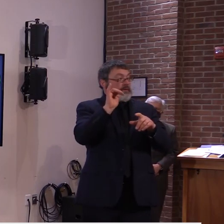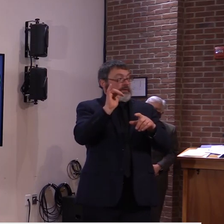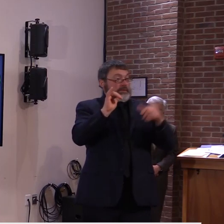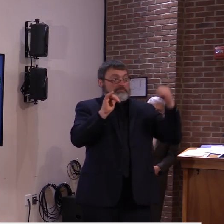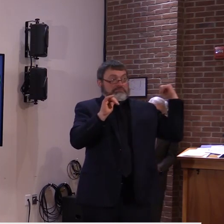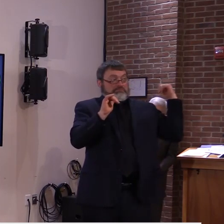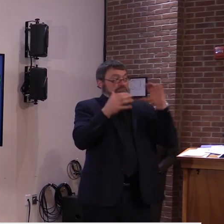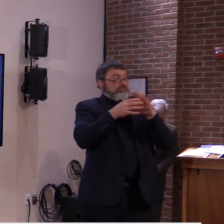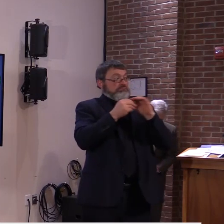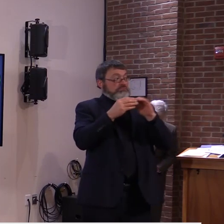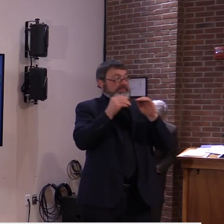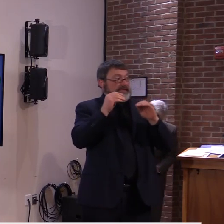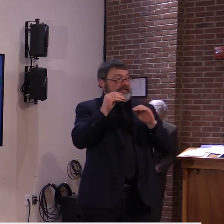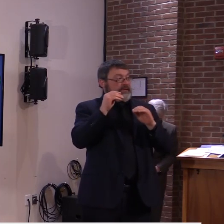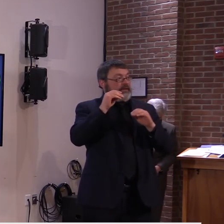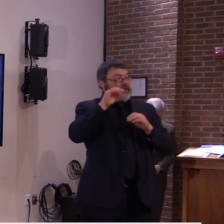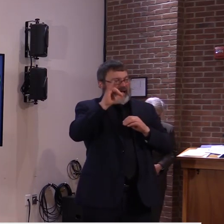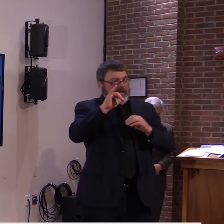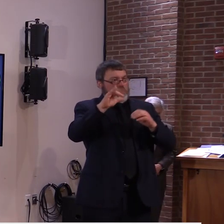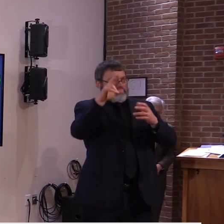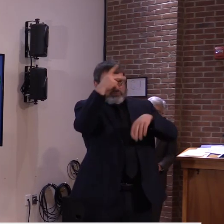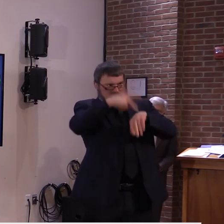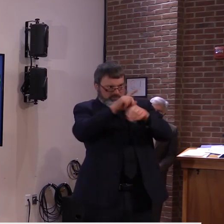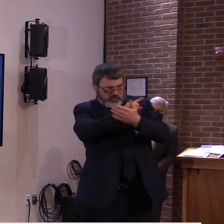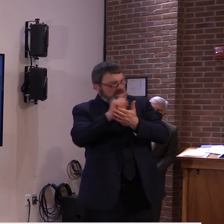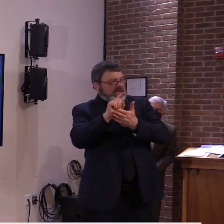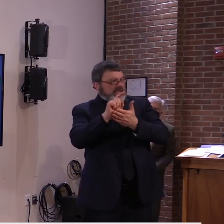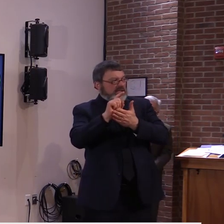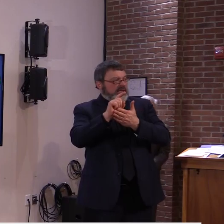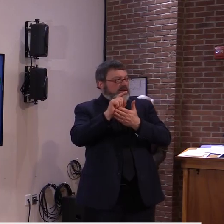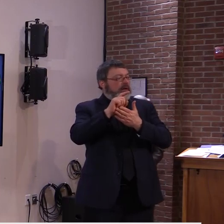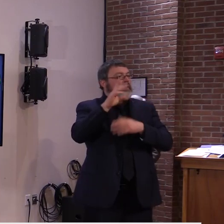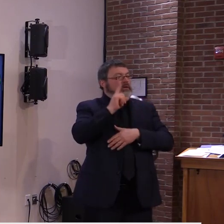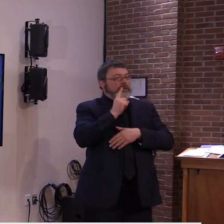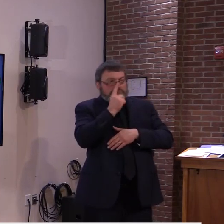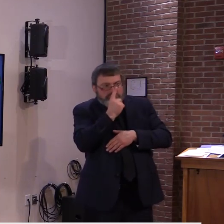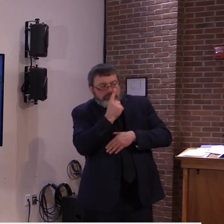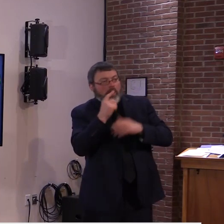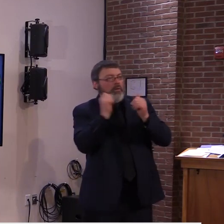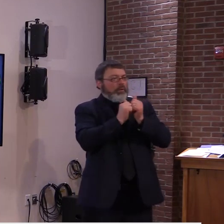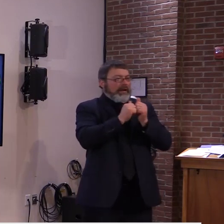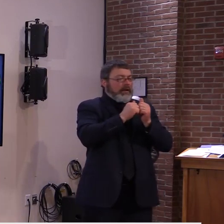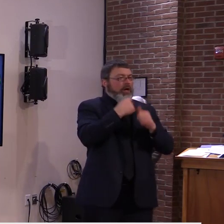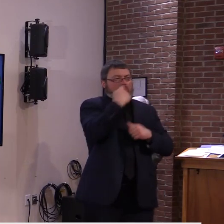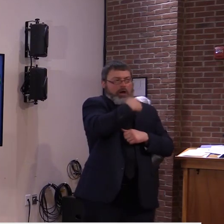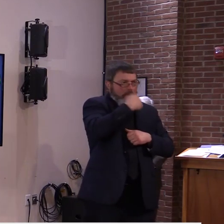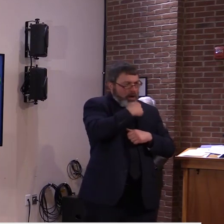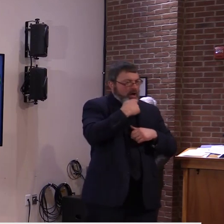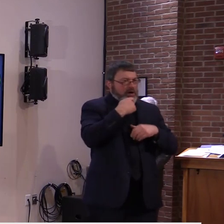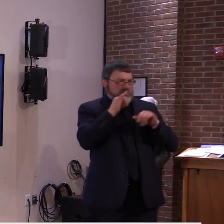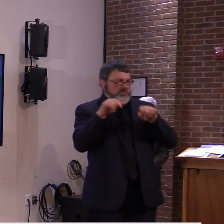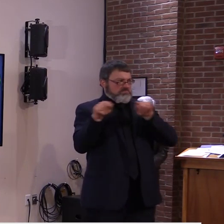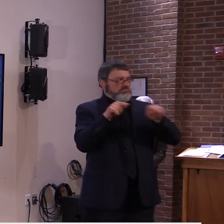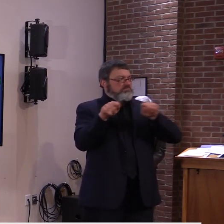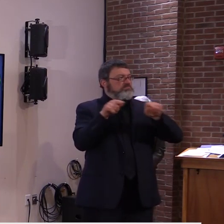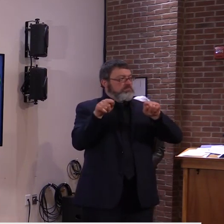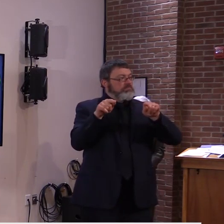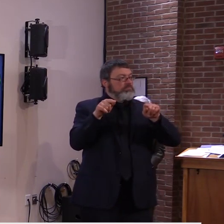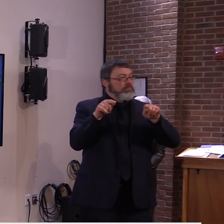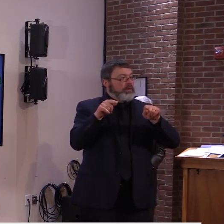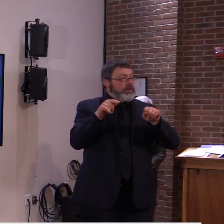using PCR, antigen testing available for identification of a symptomatic resident or